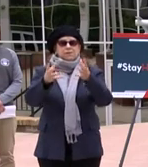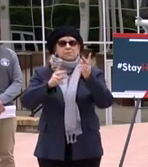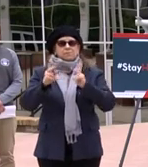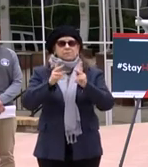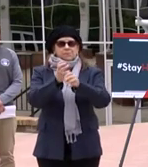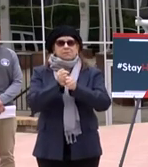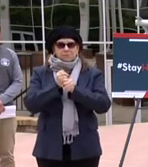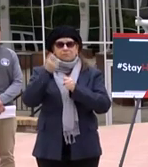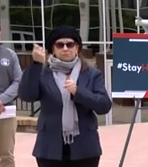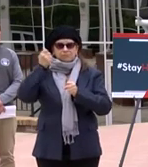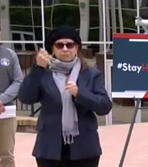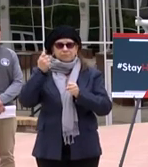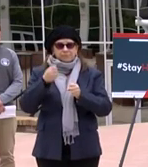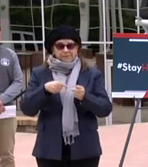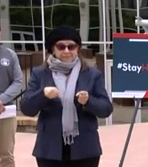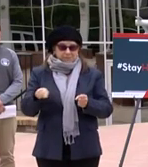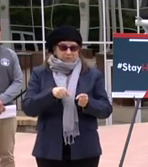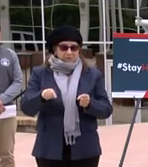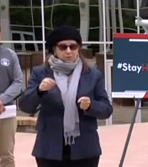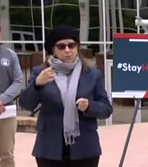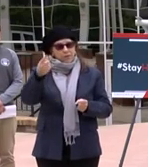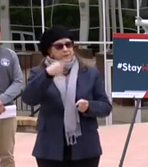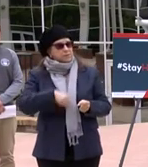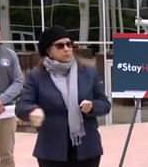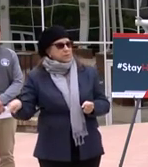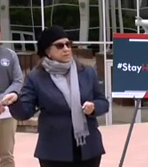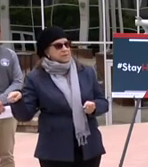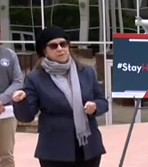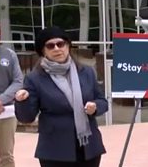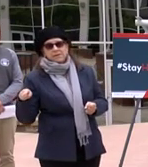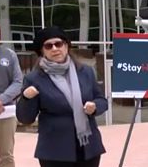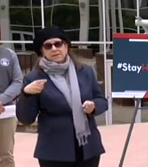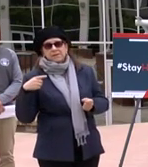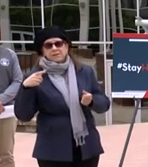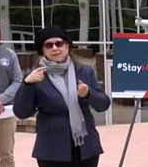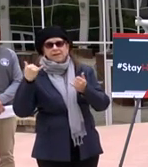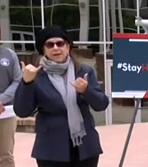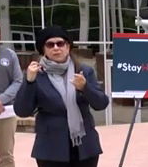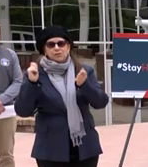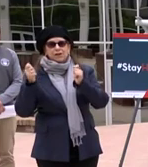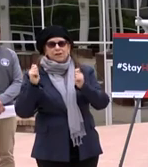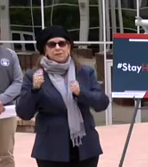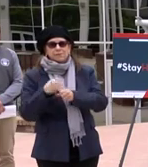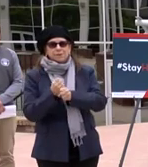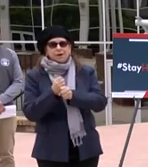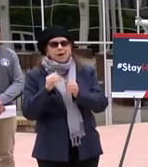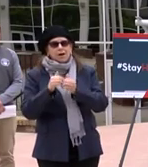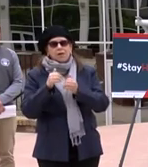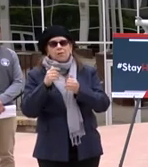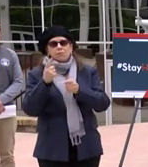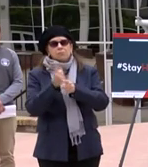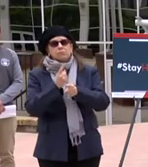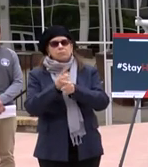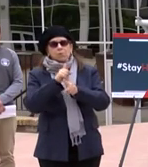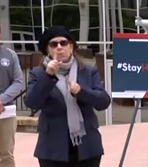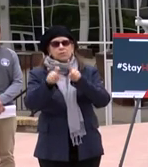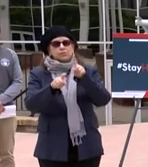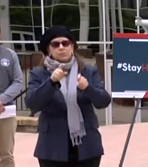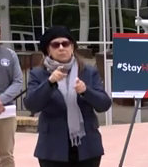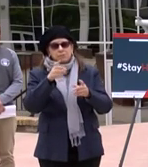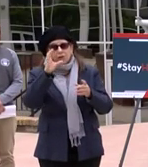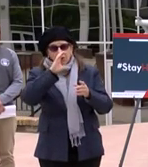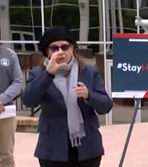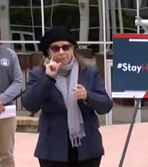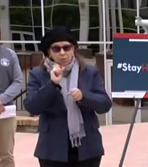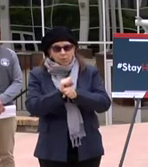week, but by the beginning of the week, to have those questions related to searching for work and wait period changed in the